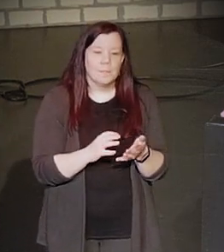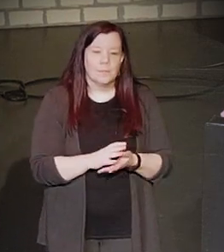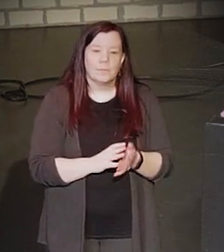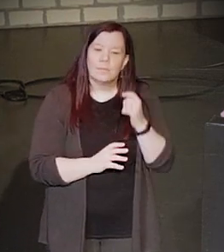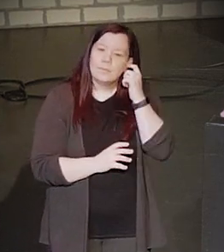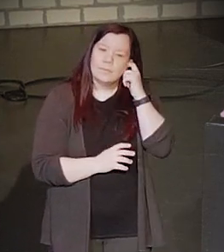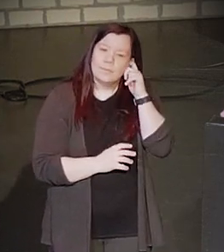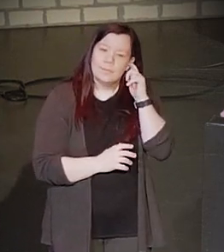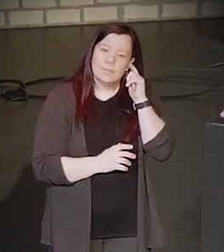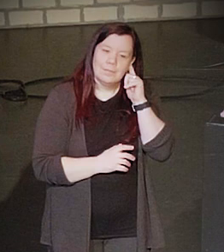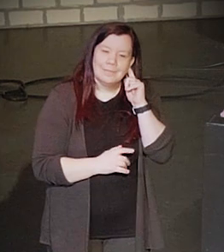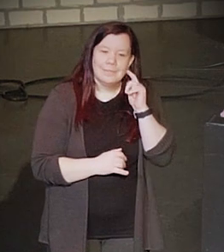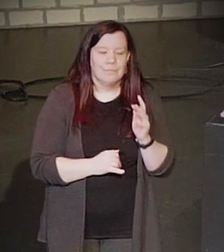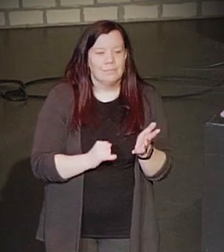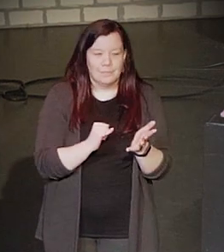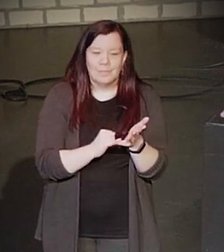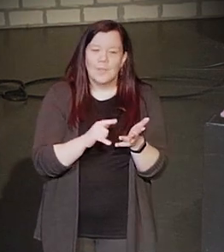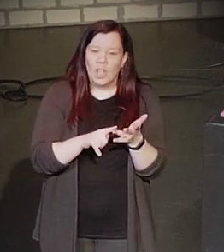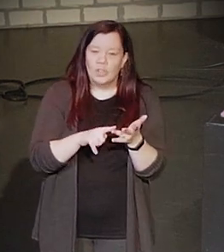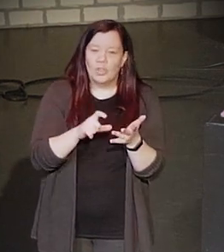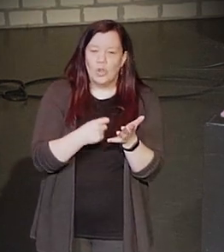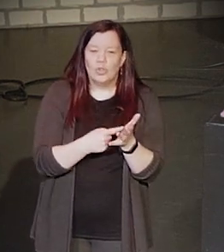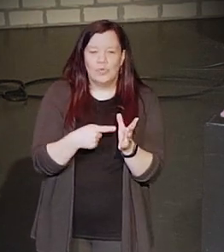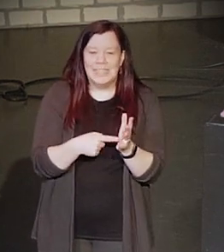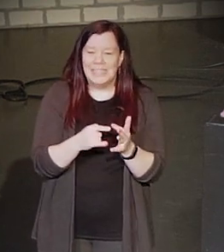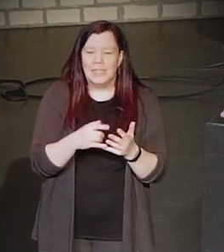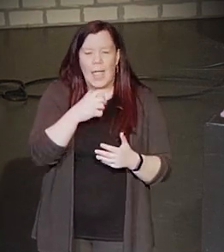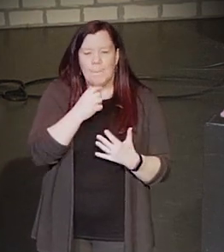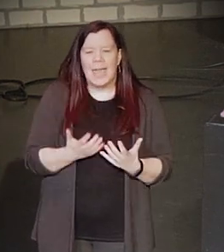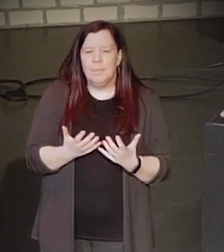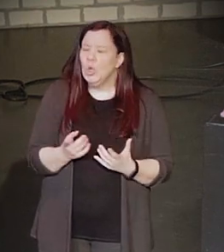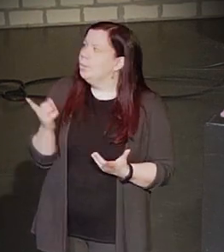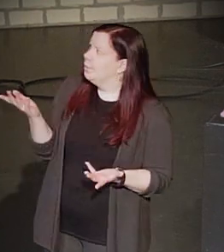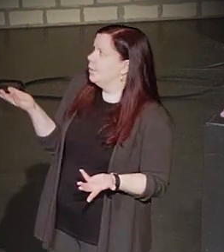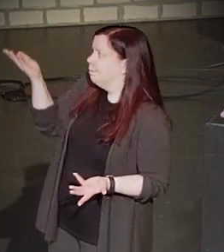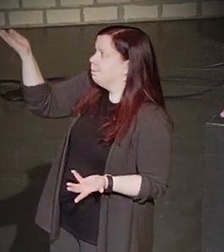yeah. You can't mistake those man boobs anyway.